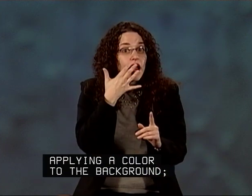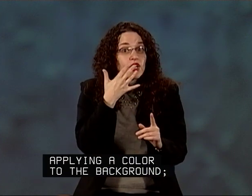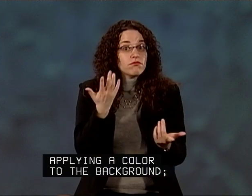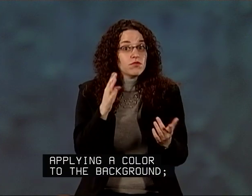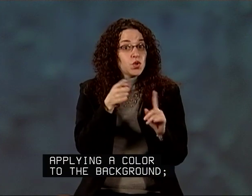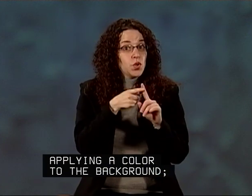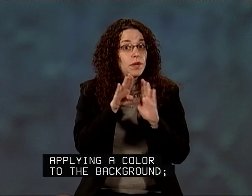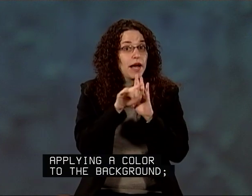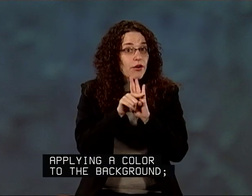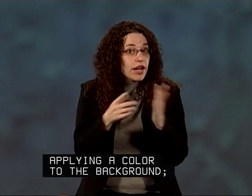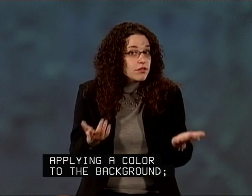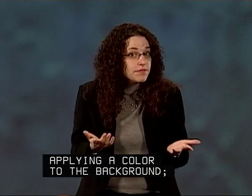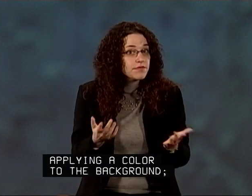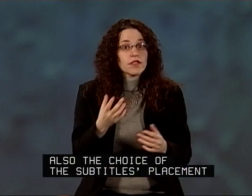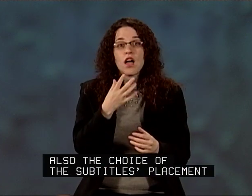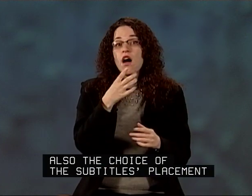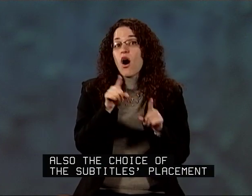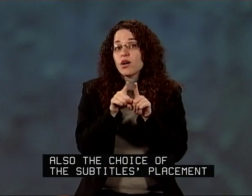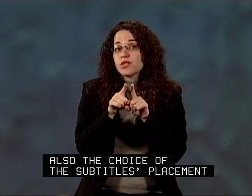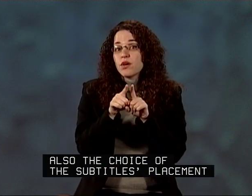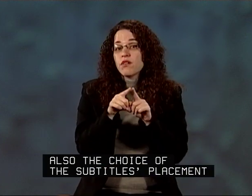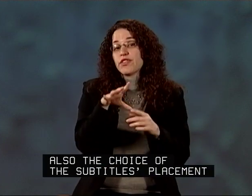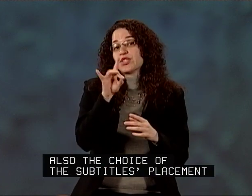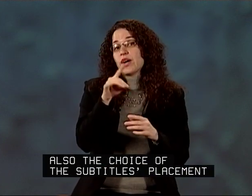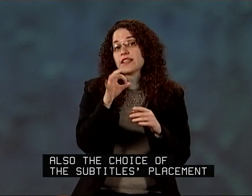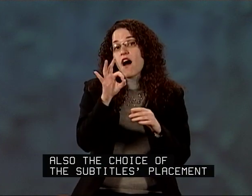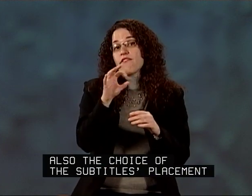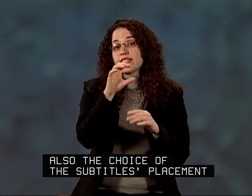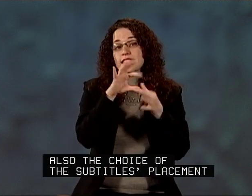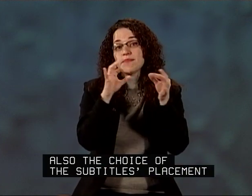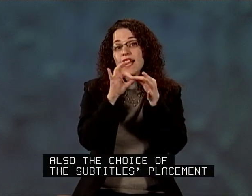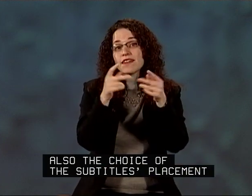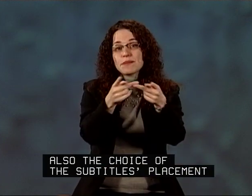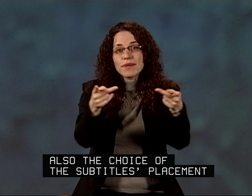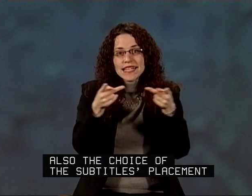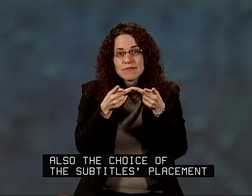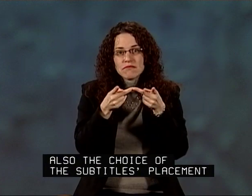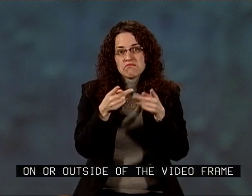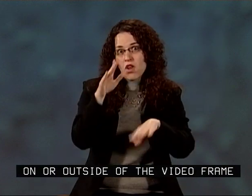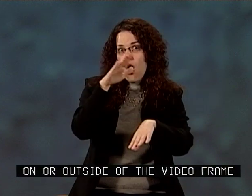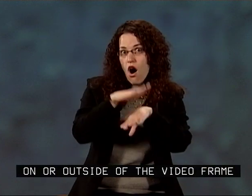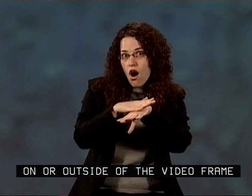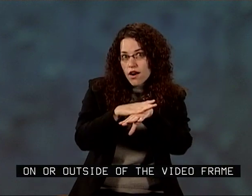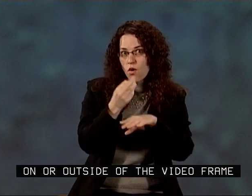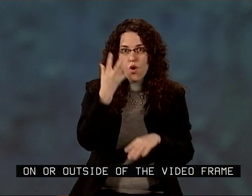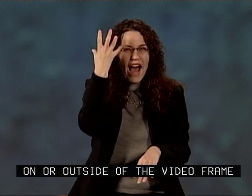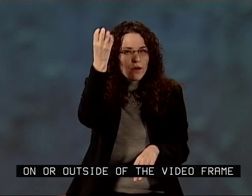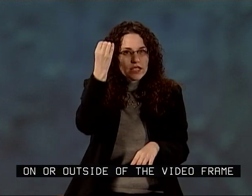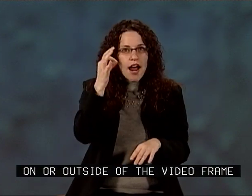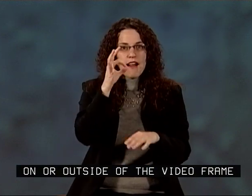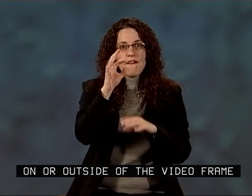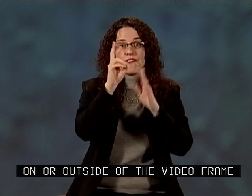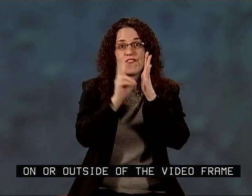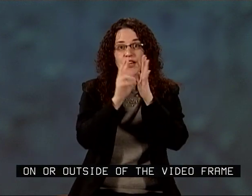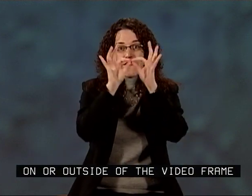color to the background. Also, the choice of the subtitles placement on or outside of the video